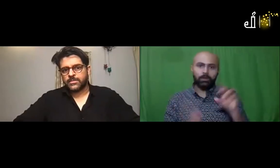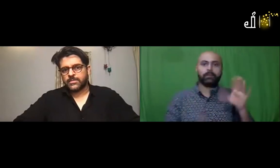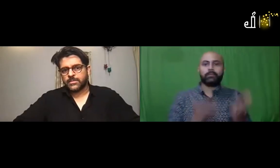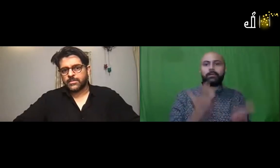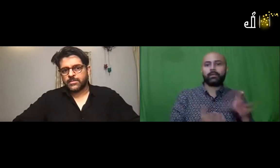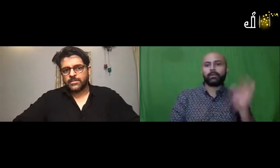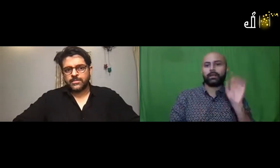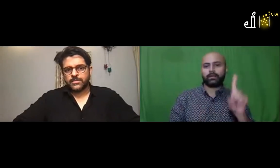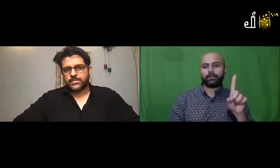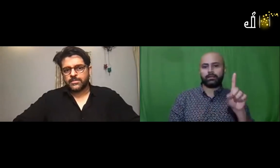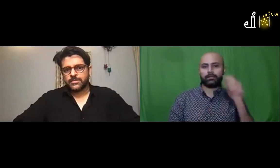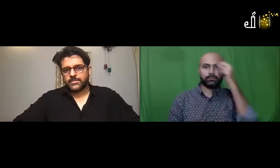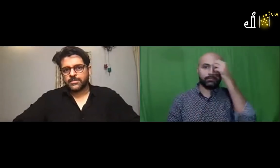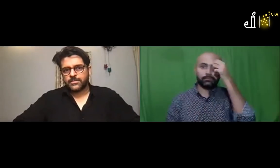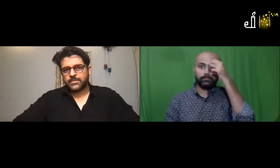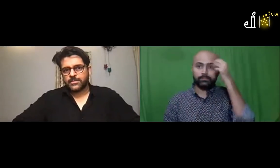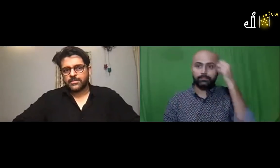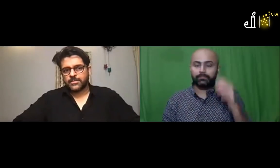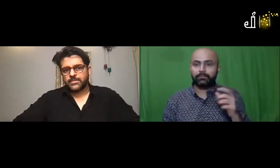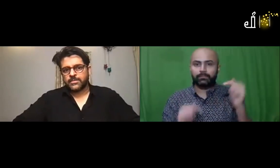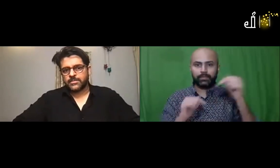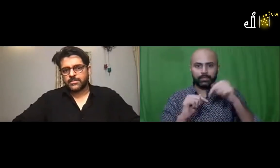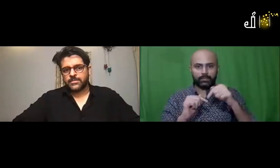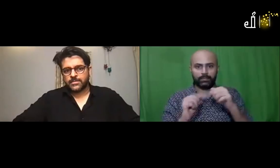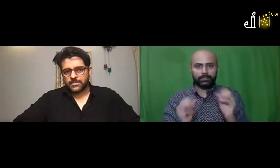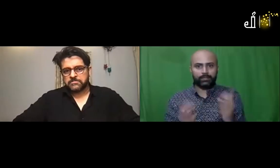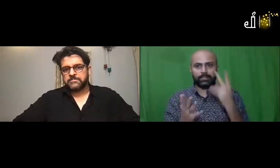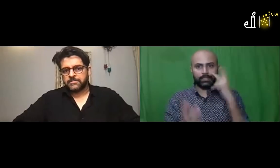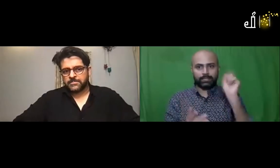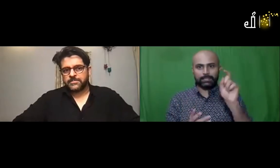policy? Yes, no, or maybe choose one.